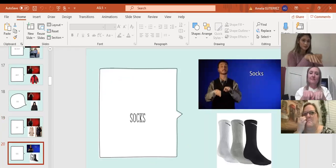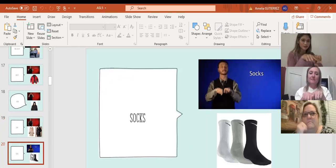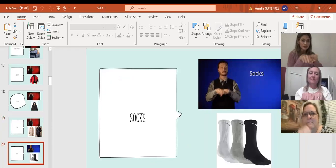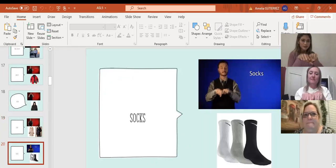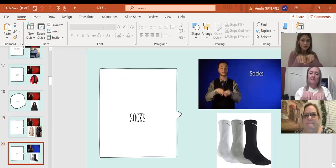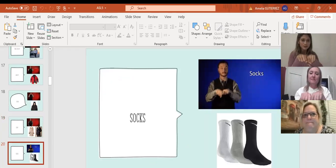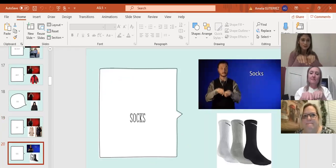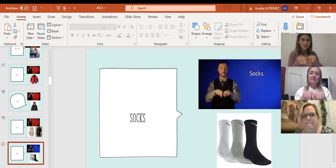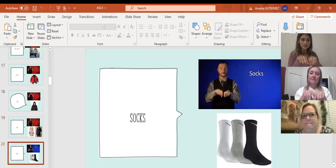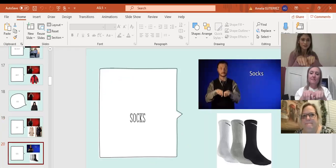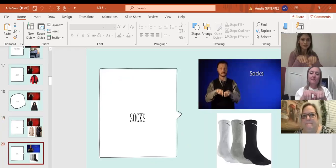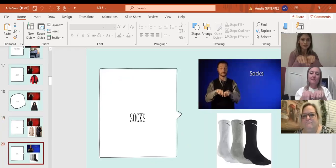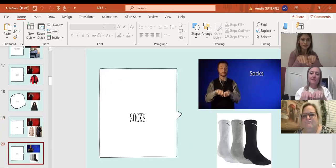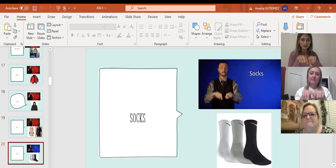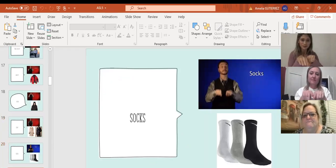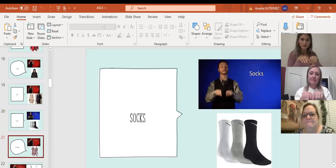Socks.